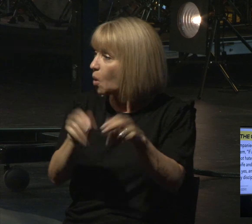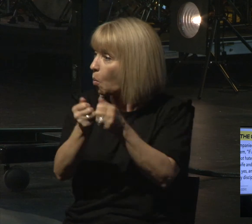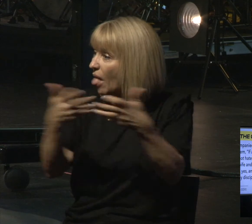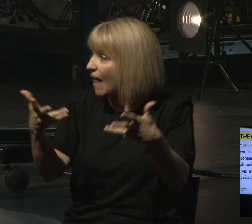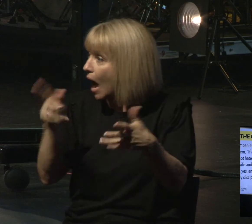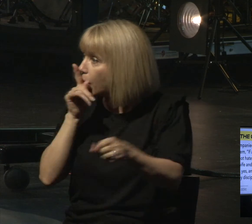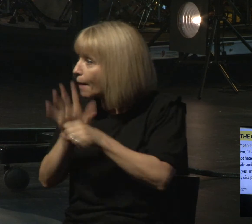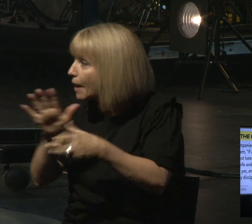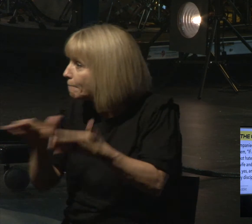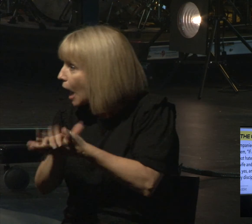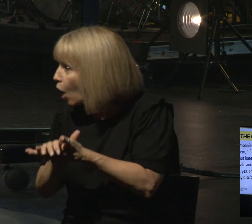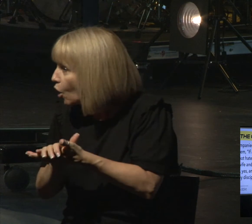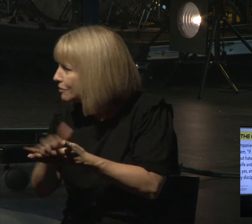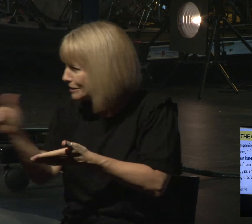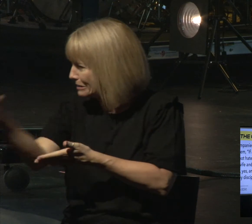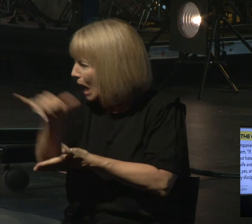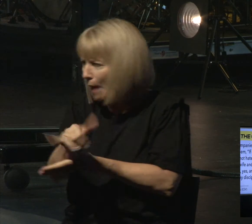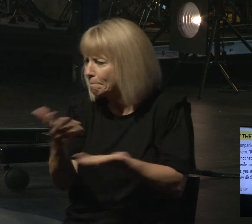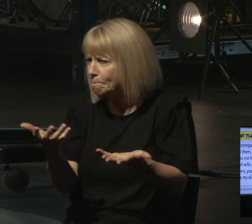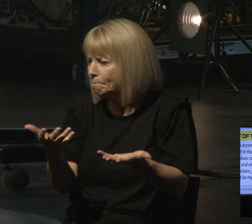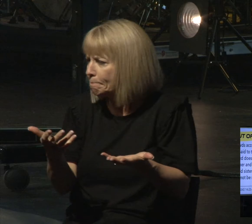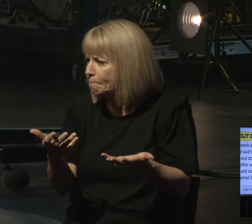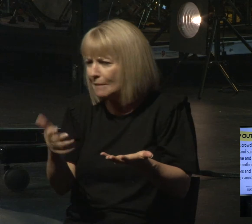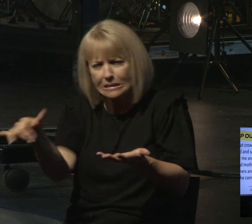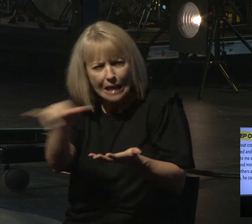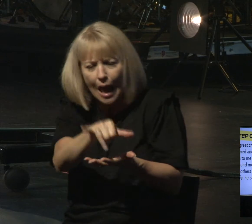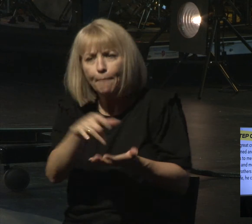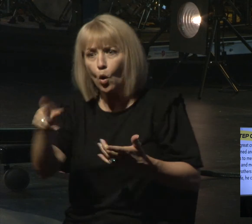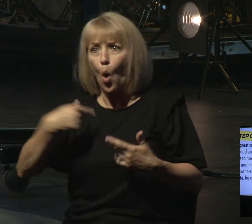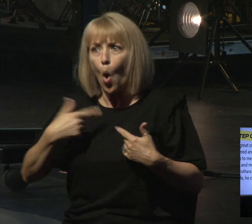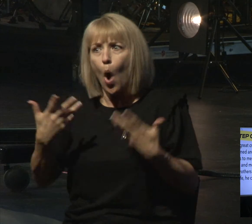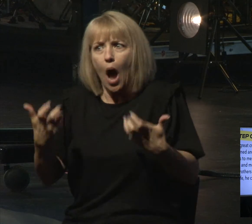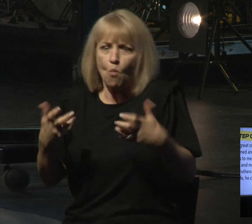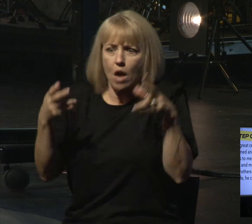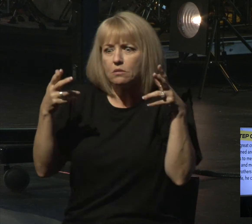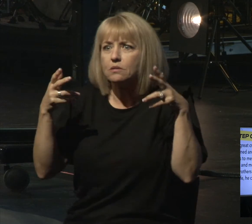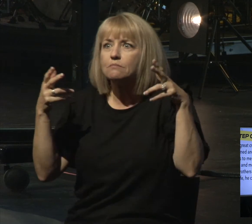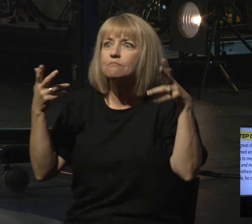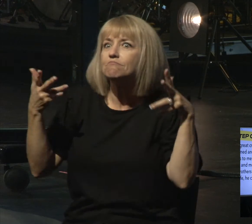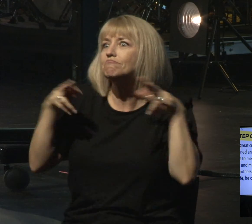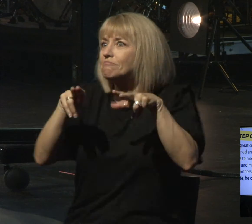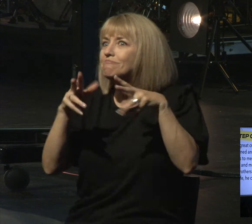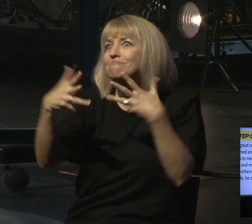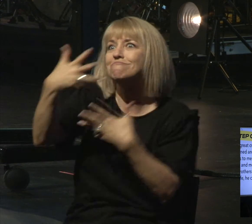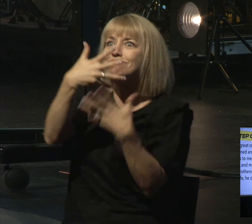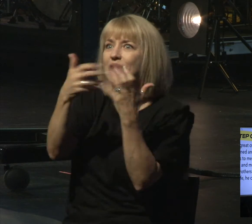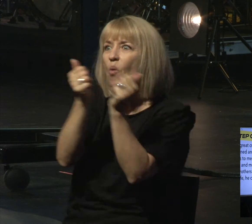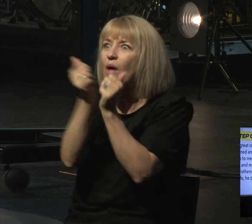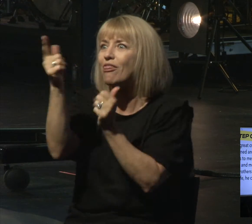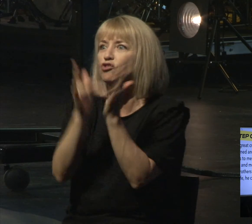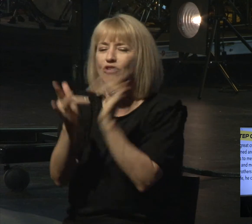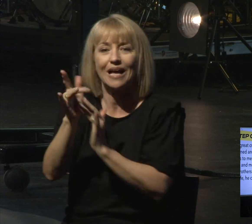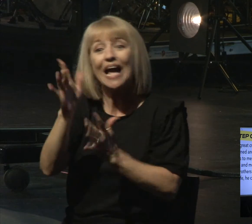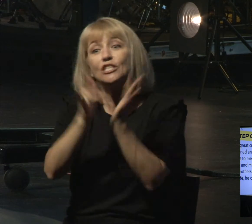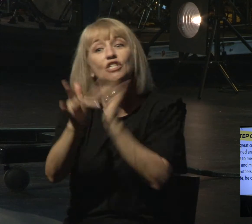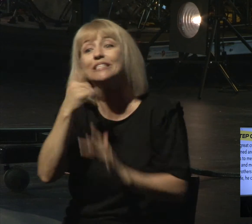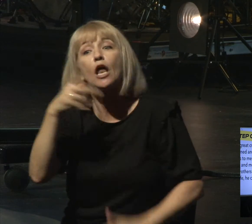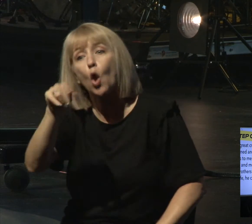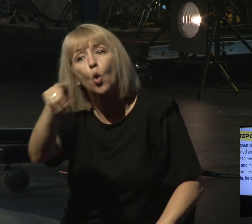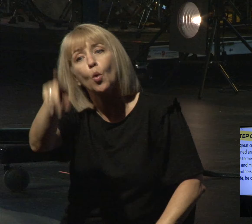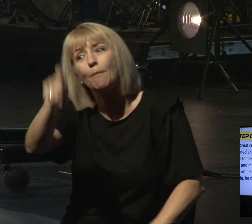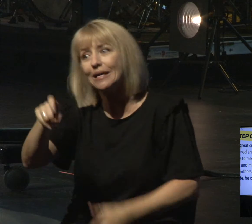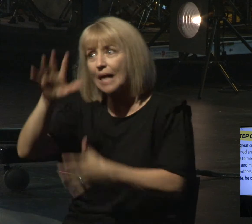want to be in bed with Jesus, but we want the blessings of that, but we don't want to be committed. And Jesus says, if you like it, you better put a ring on it. That's what makes you a